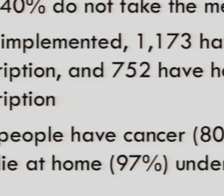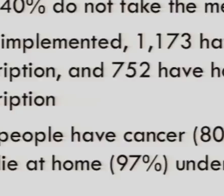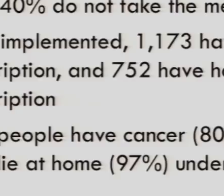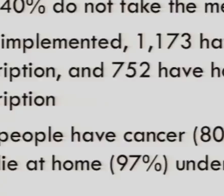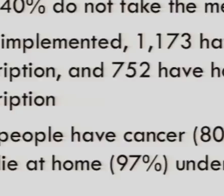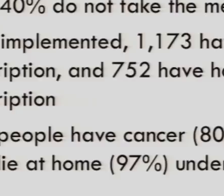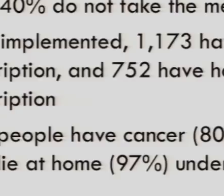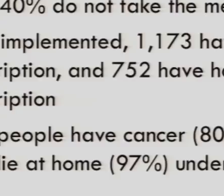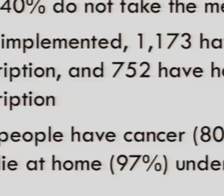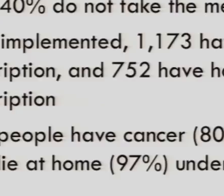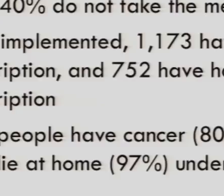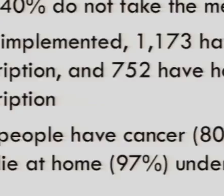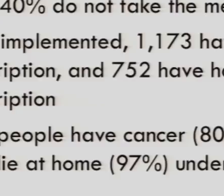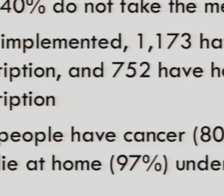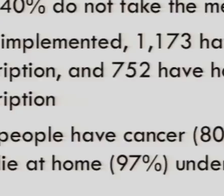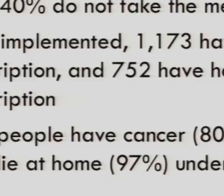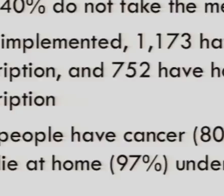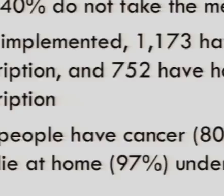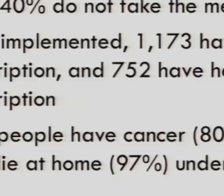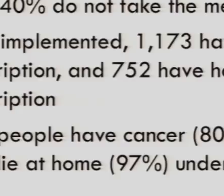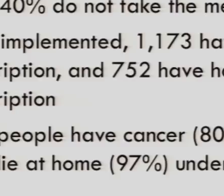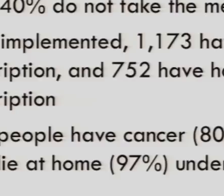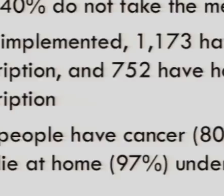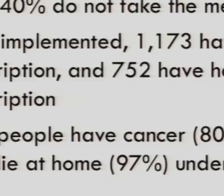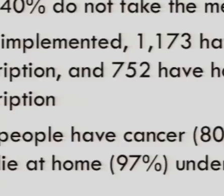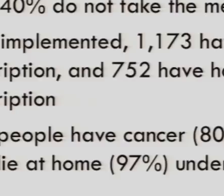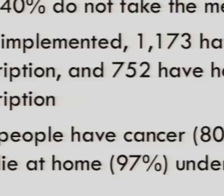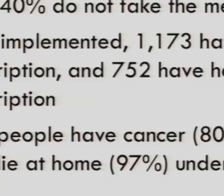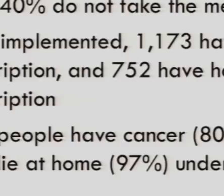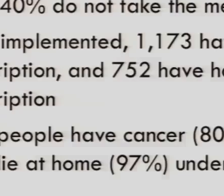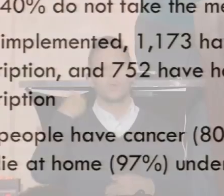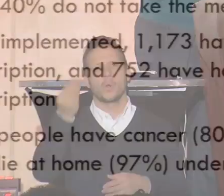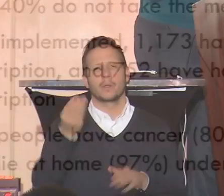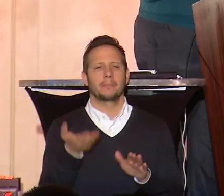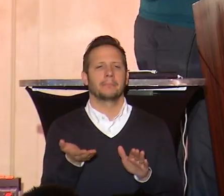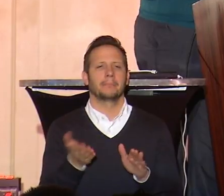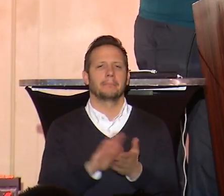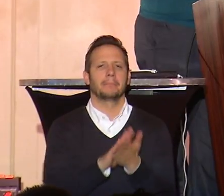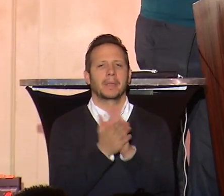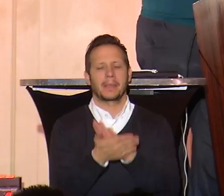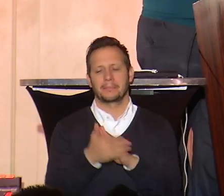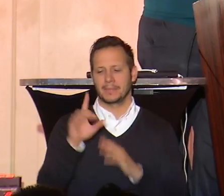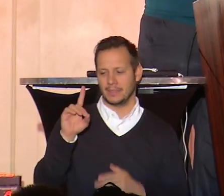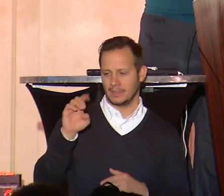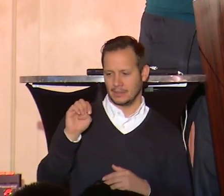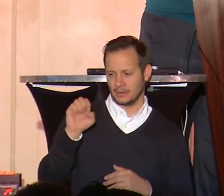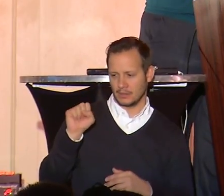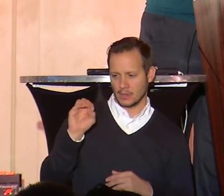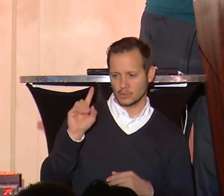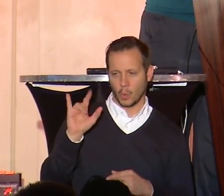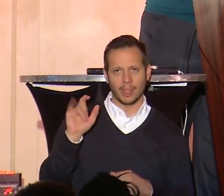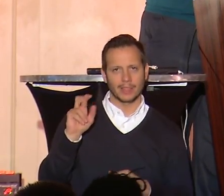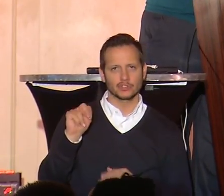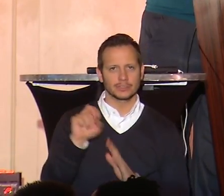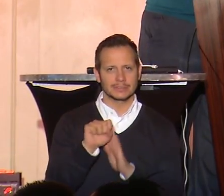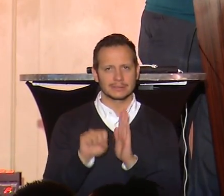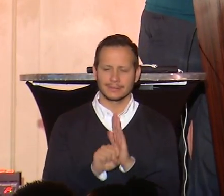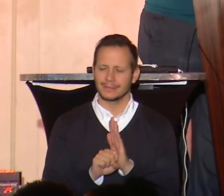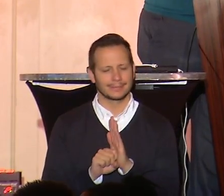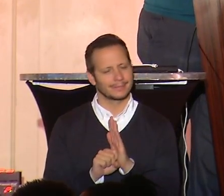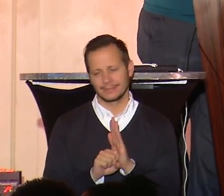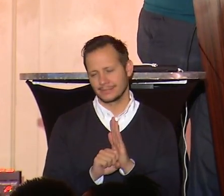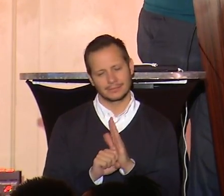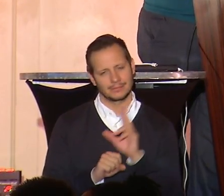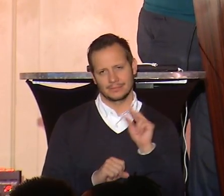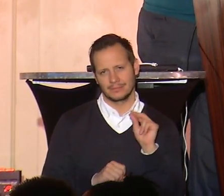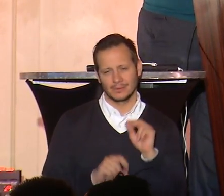would take the medications and die there, and Oregon would become a destination state. And the reality is that only 100 or